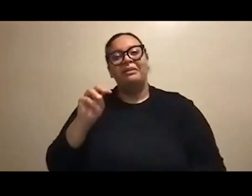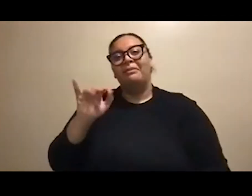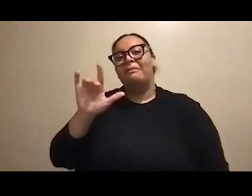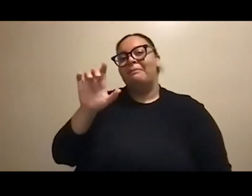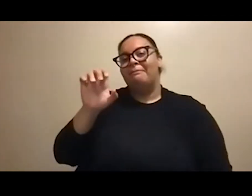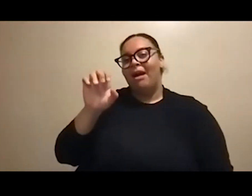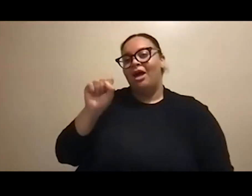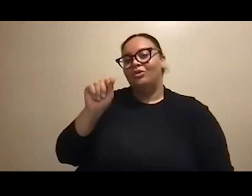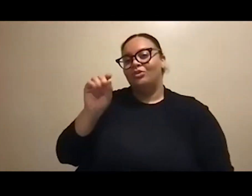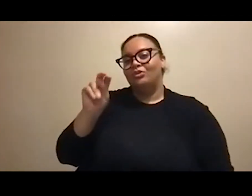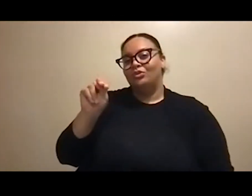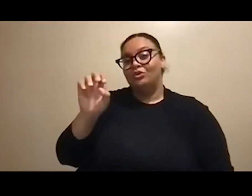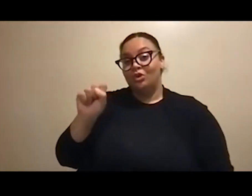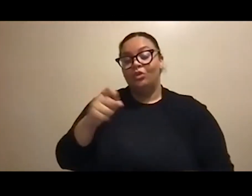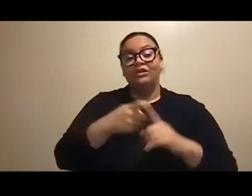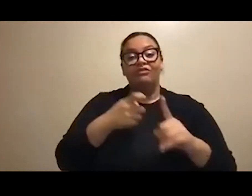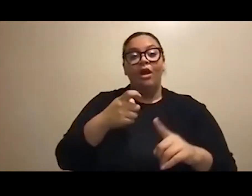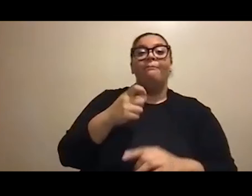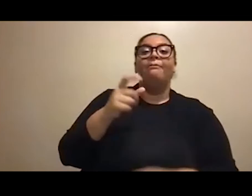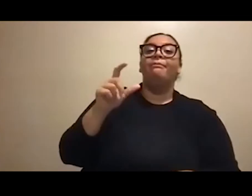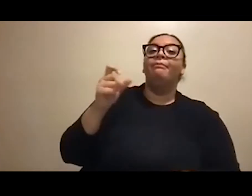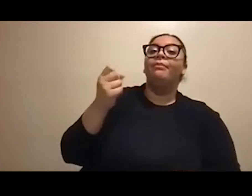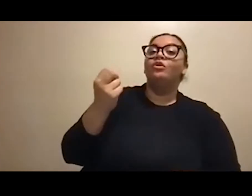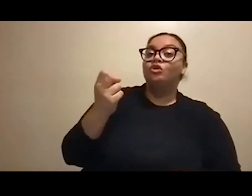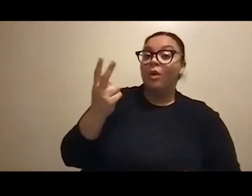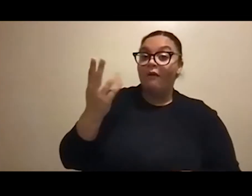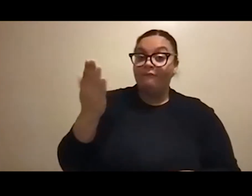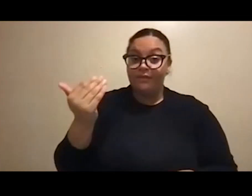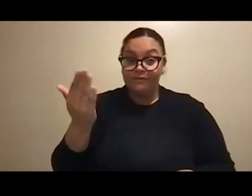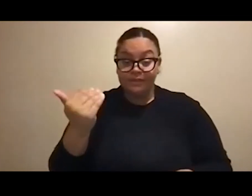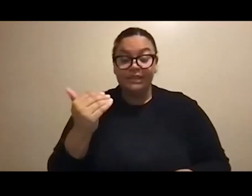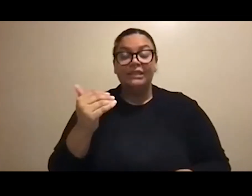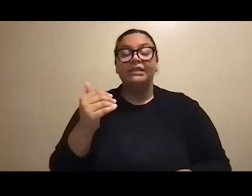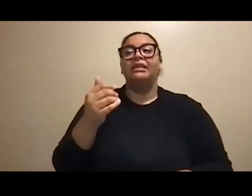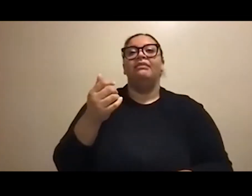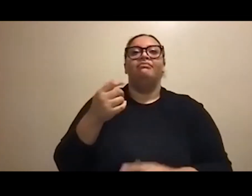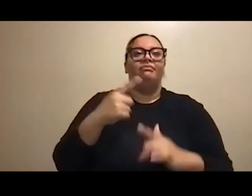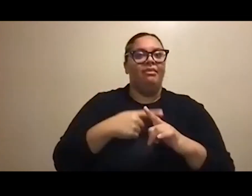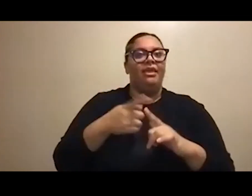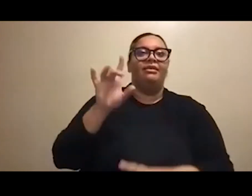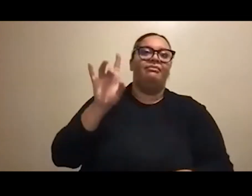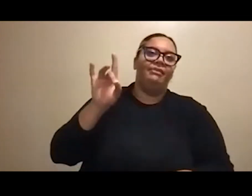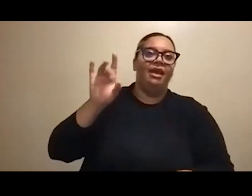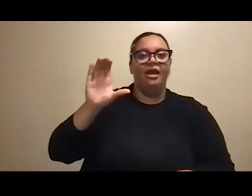along the way from 1215, moving along 800 years to 2008,